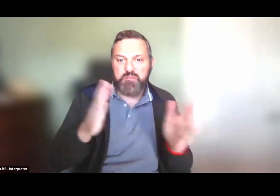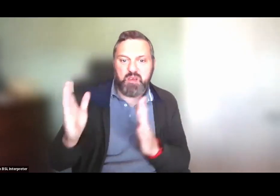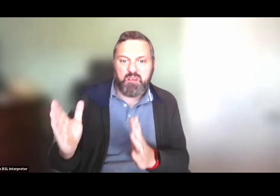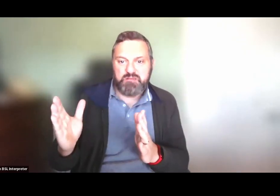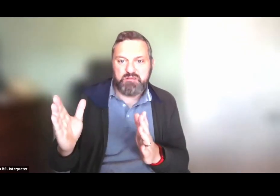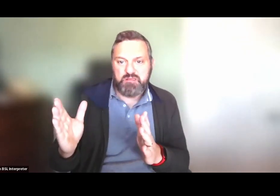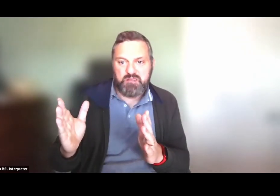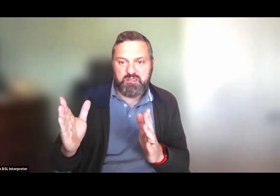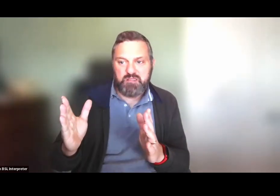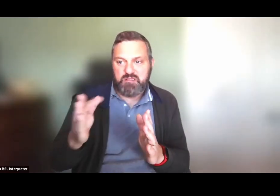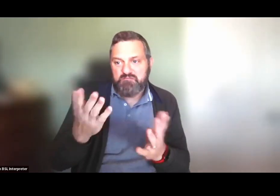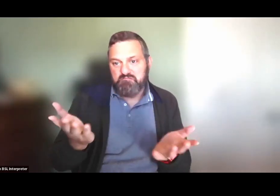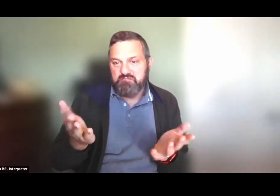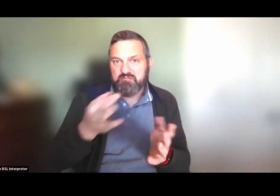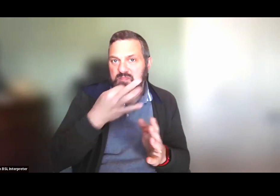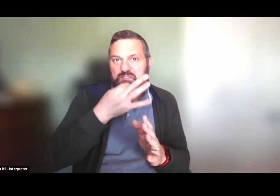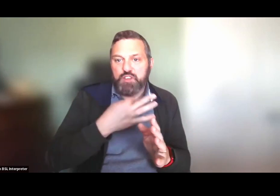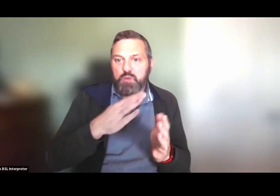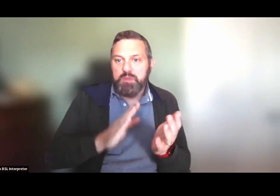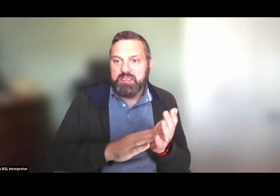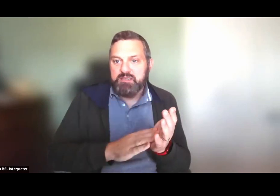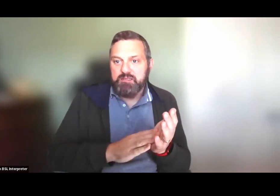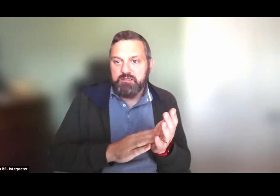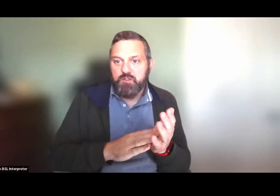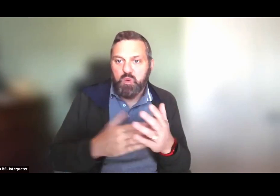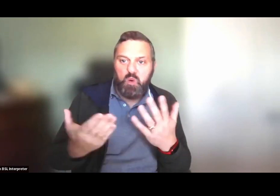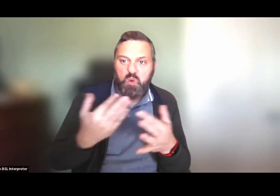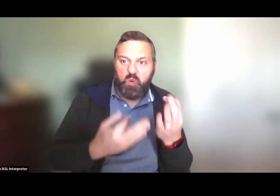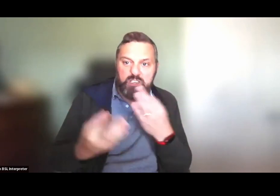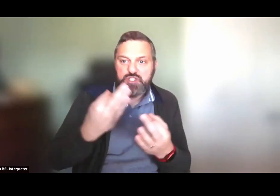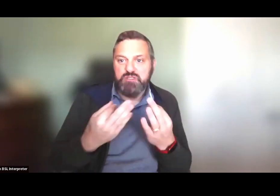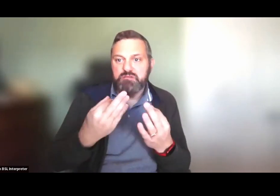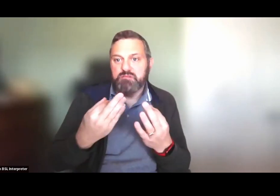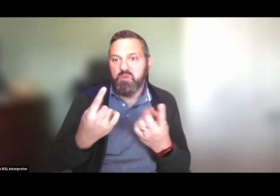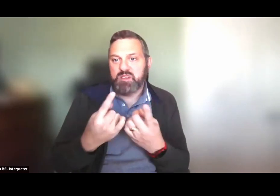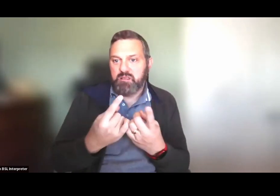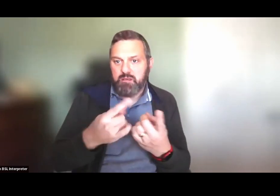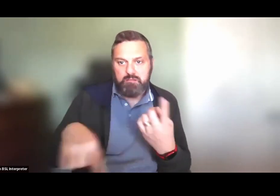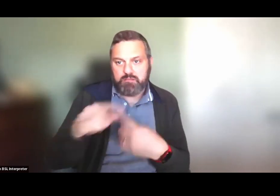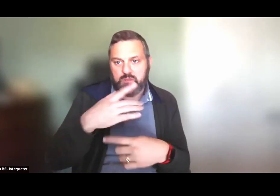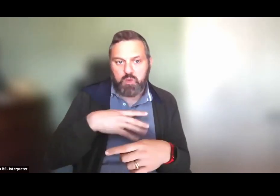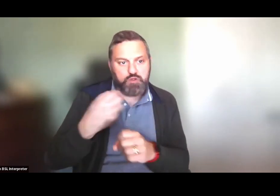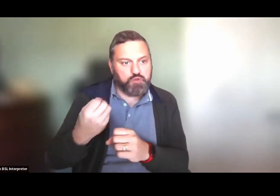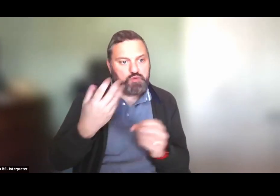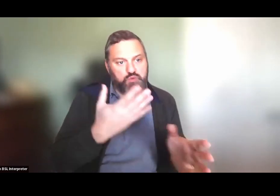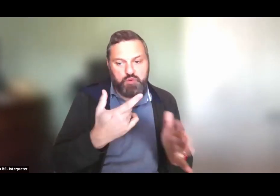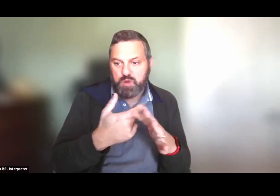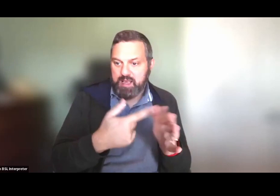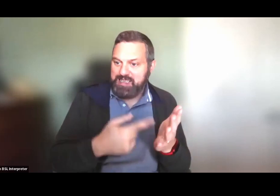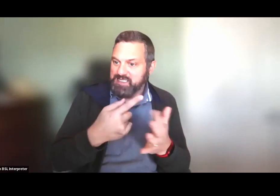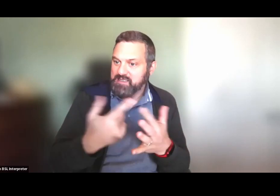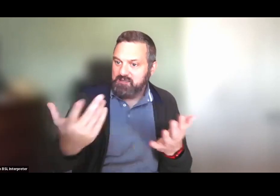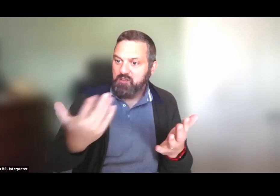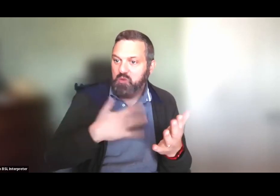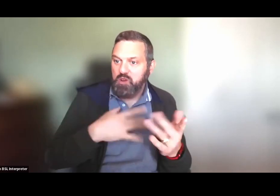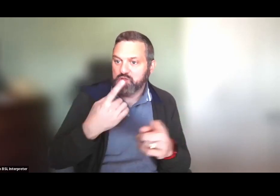to spend a few minutes just for any questions or things that we wanted to present to Kate or to speak